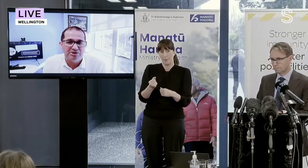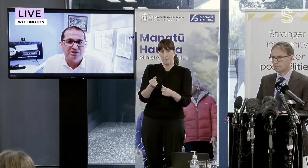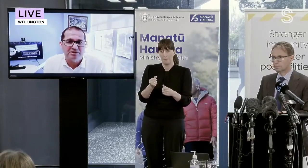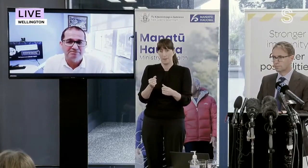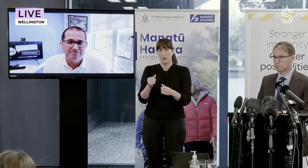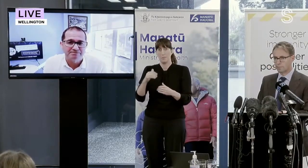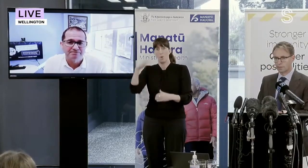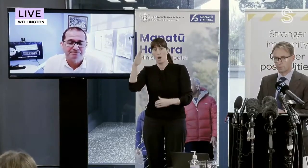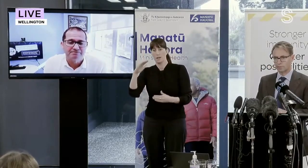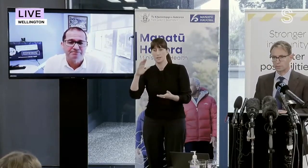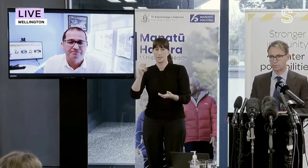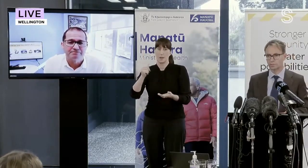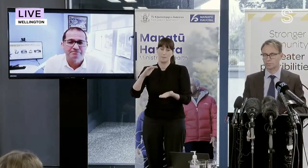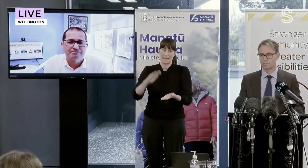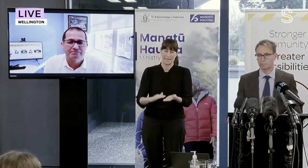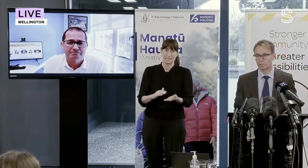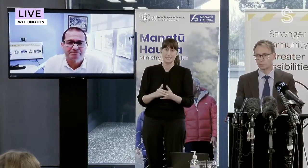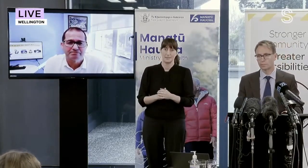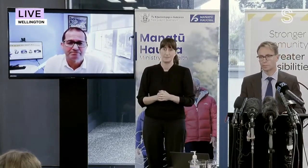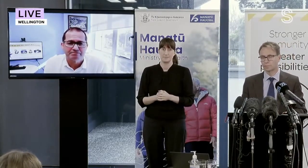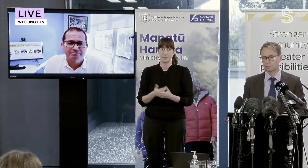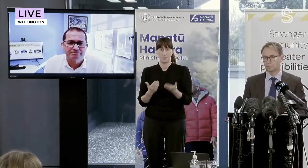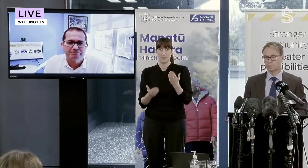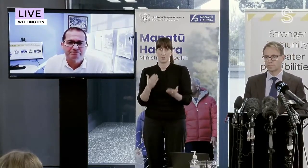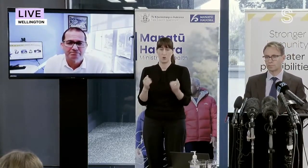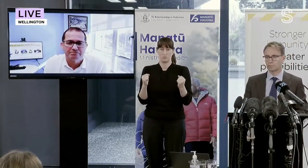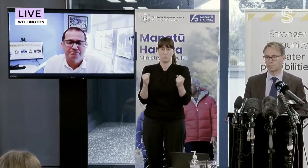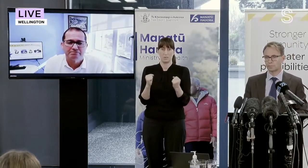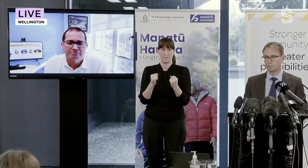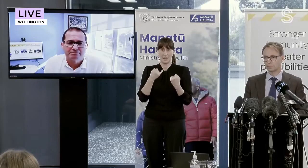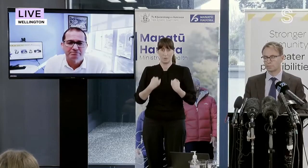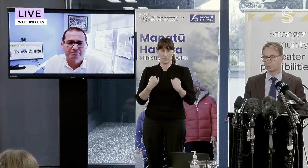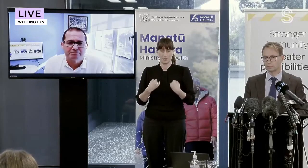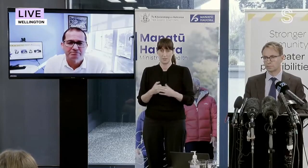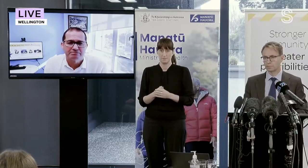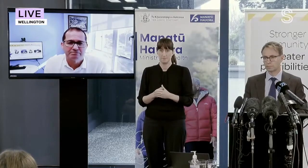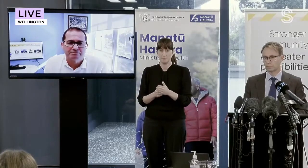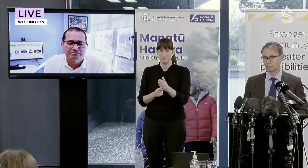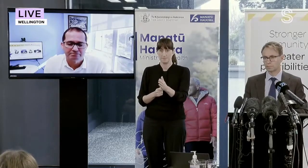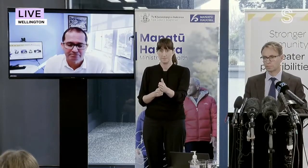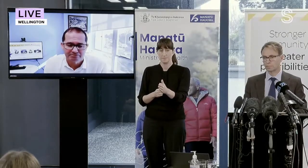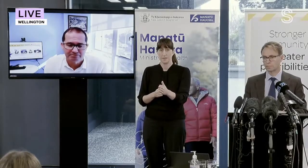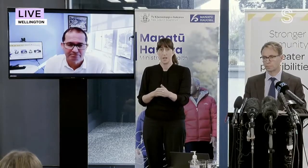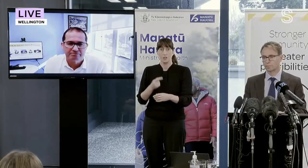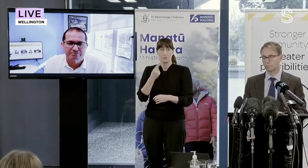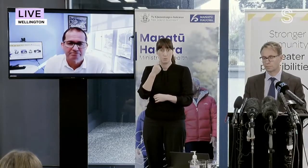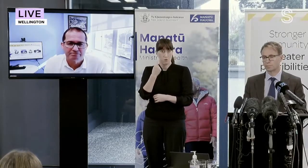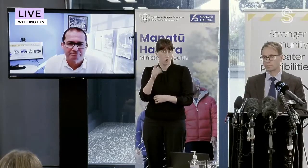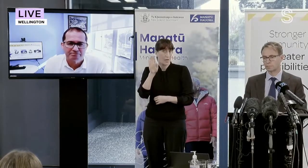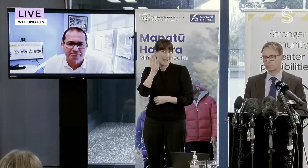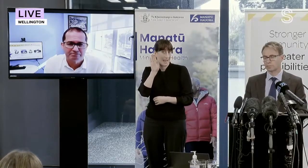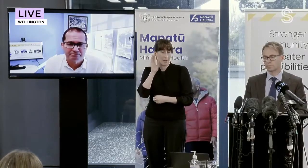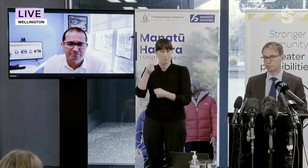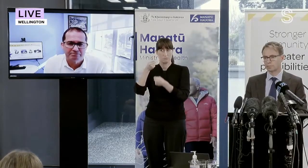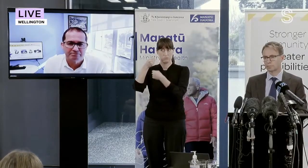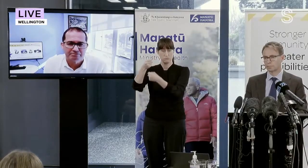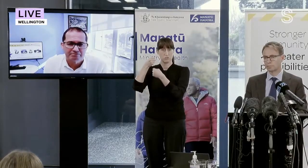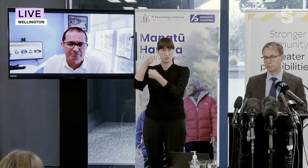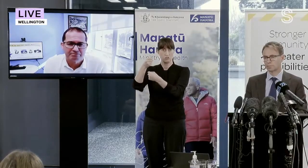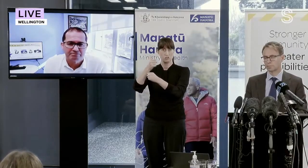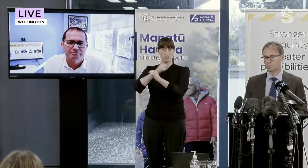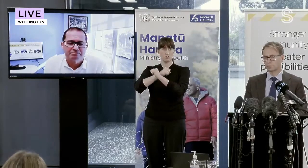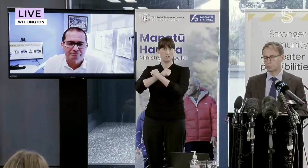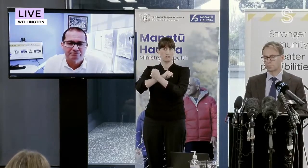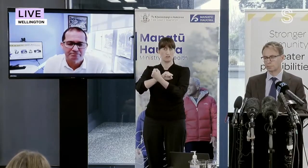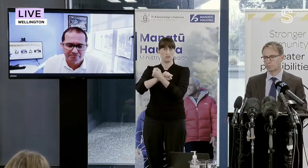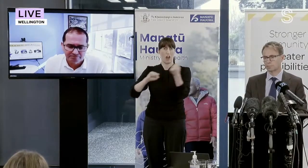winter pressure. So we're just told tomorrow with the anaesthetic technicians striking, there will be disruption for the hospitals that